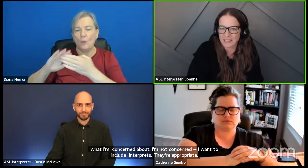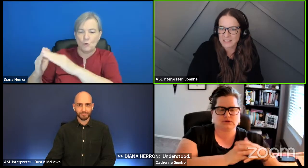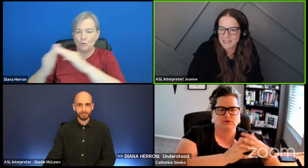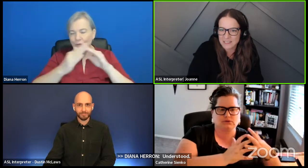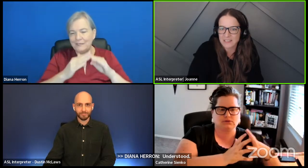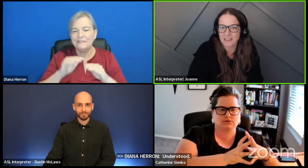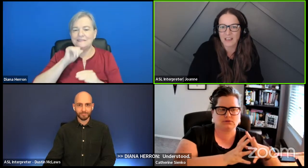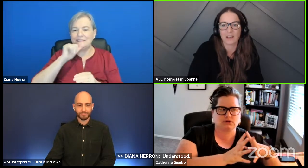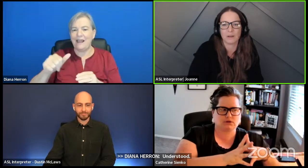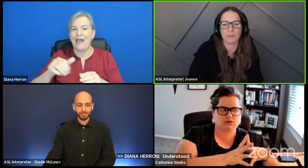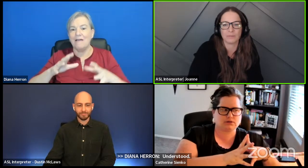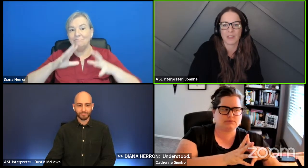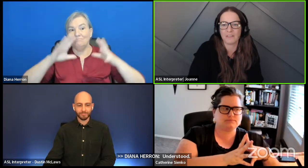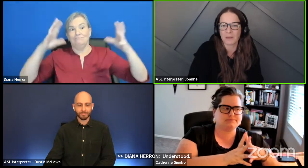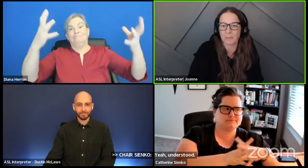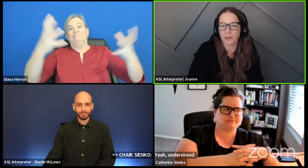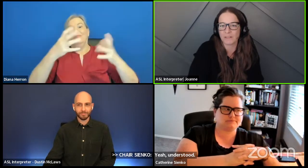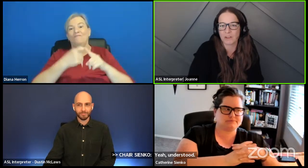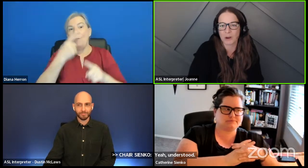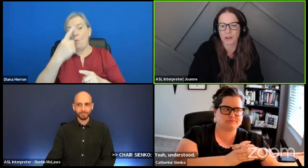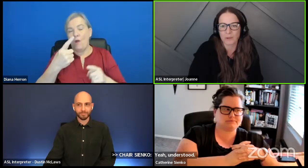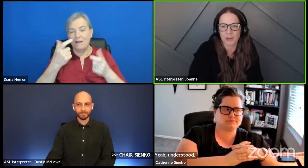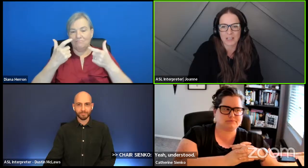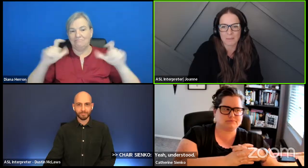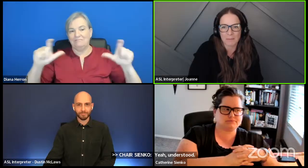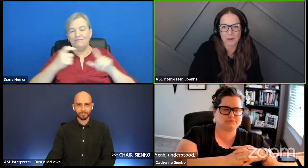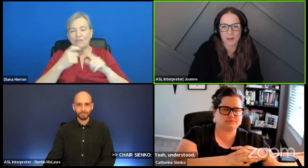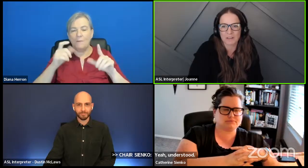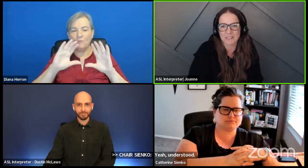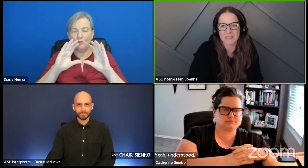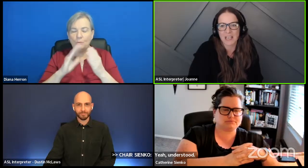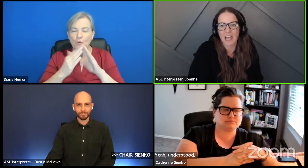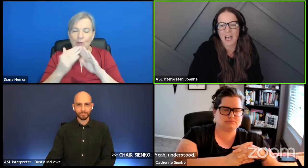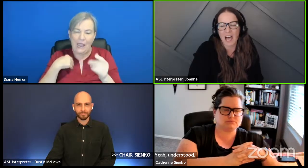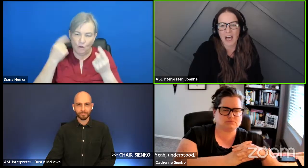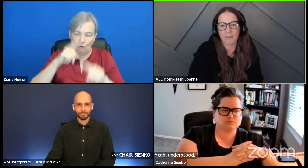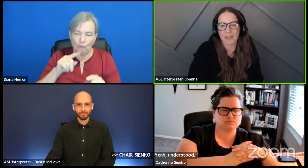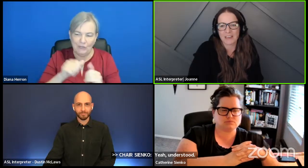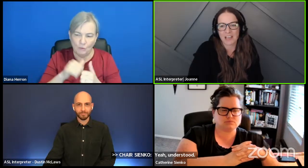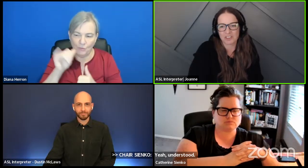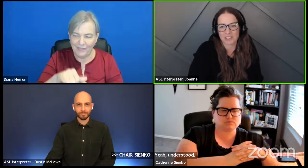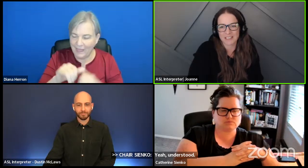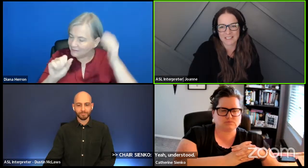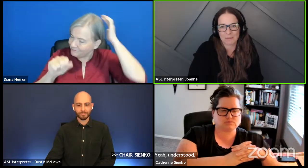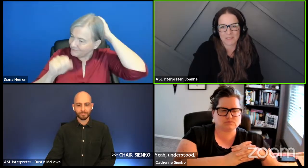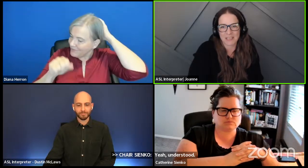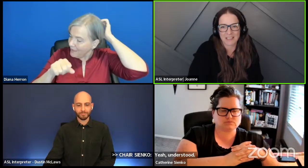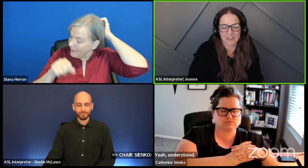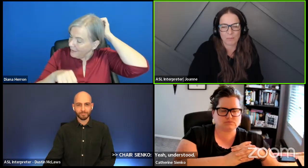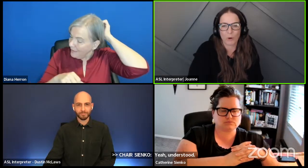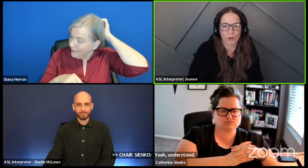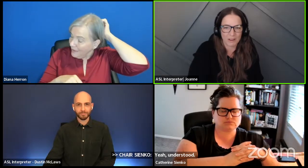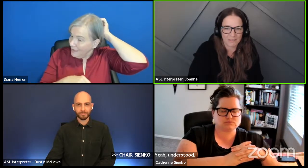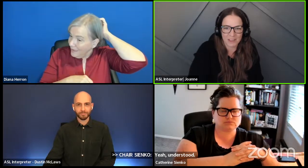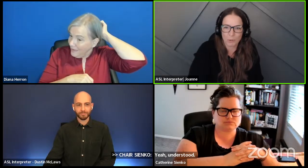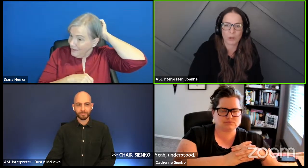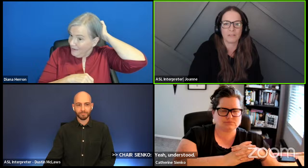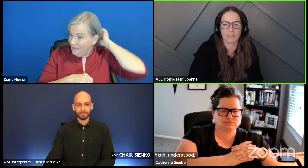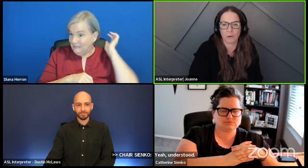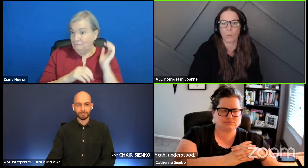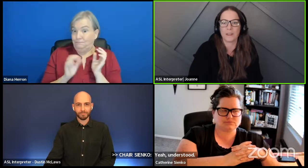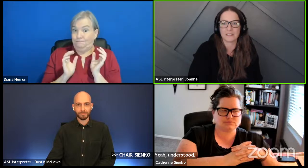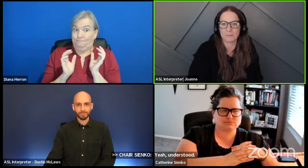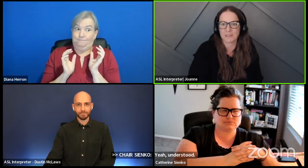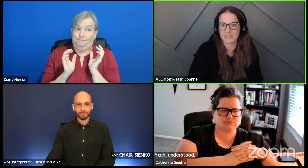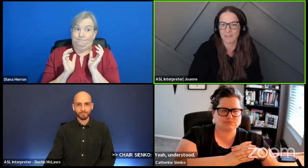have balance of input from our community members, and not just accepting the bulk of